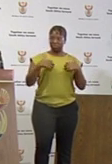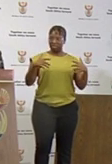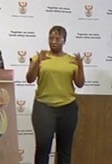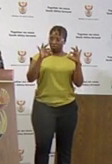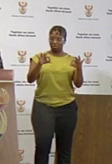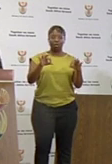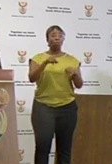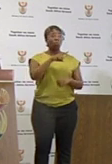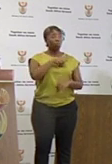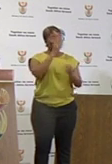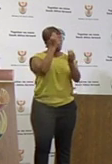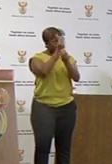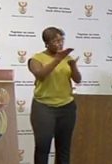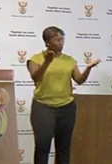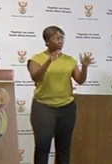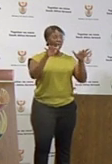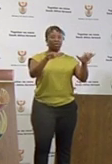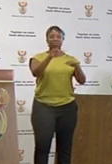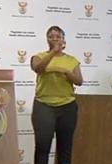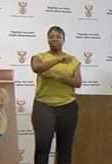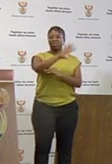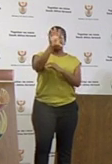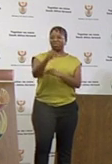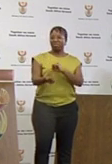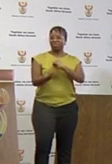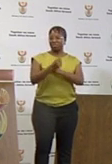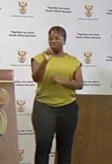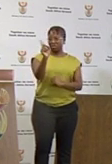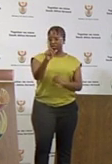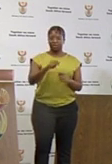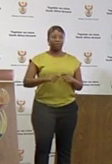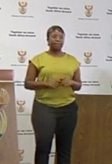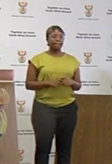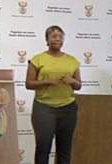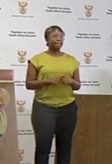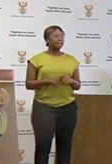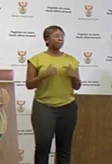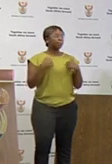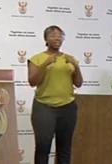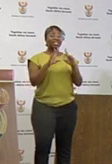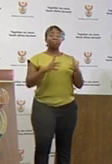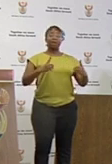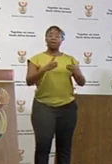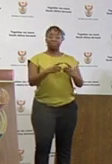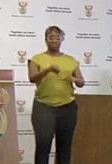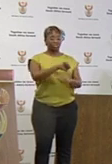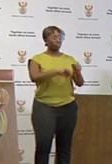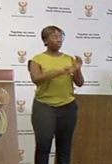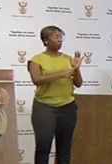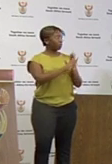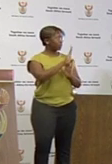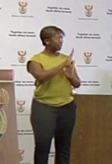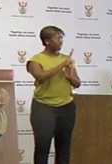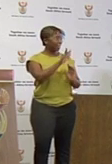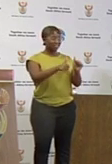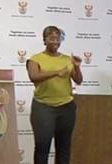to communicate to the people of South Africa. From the Department of Social Development, the first thing